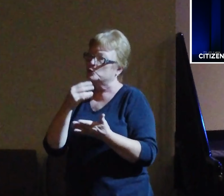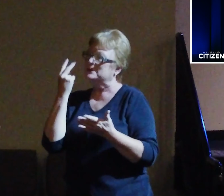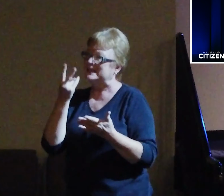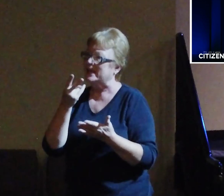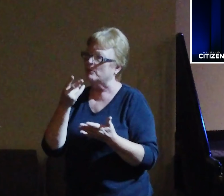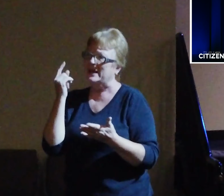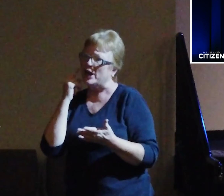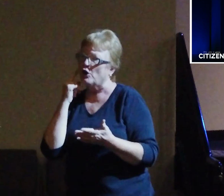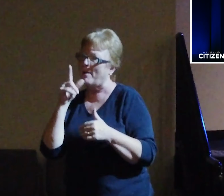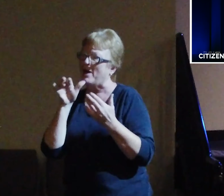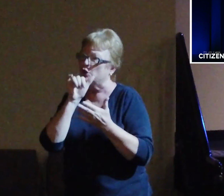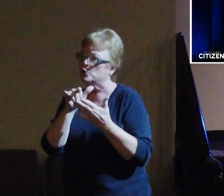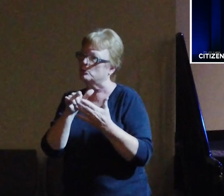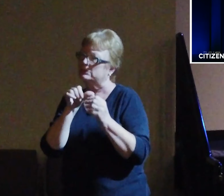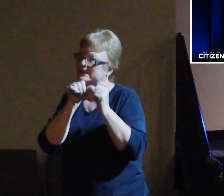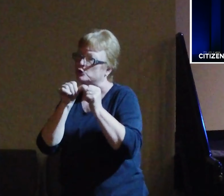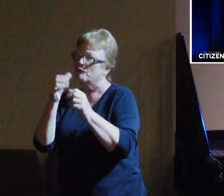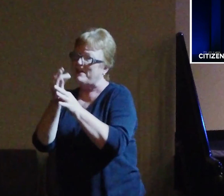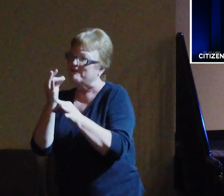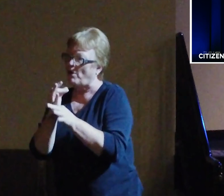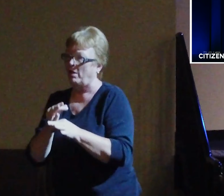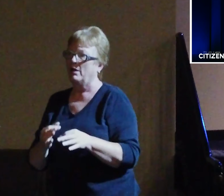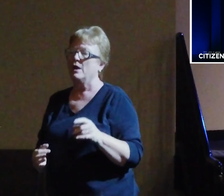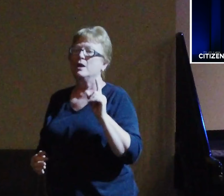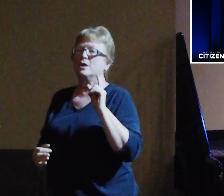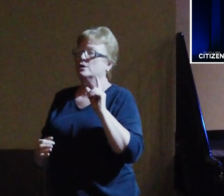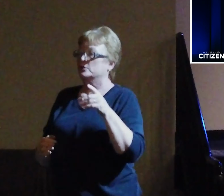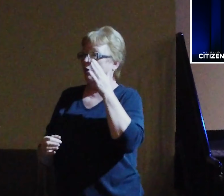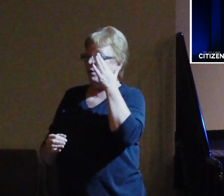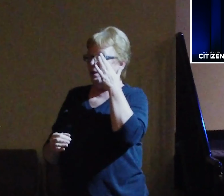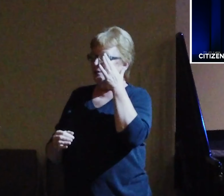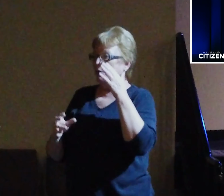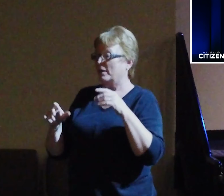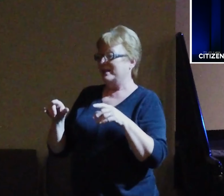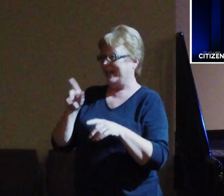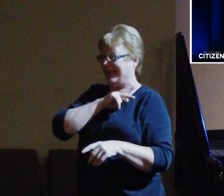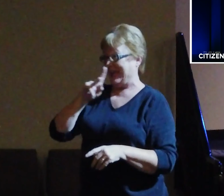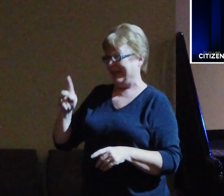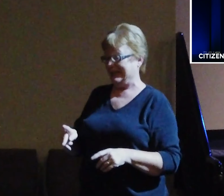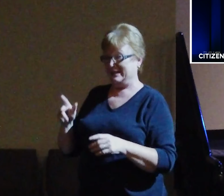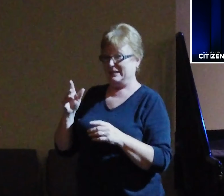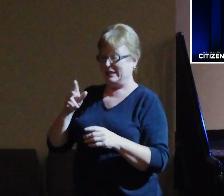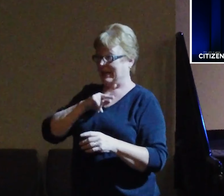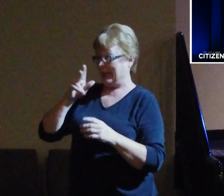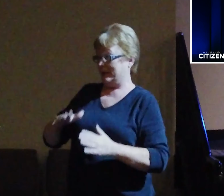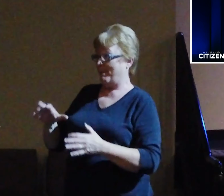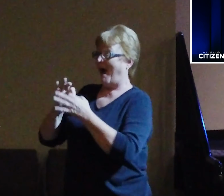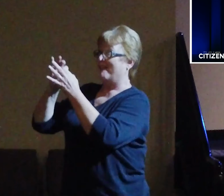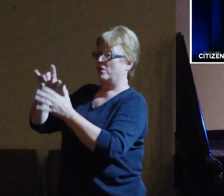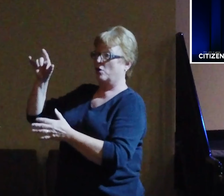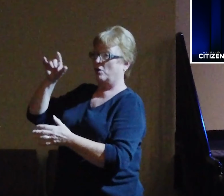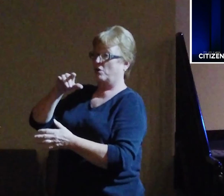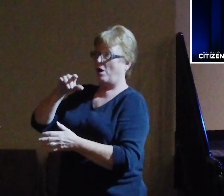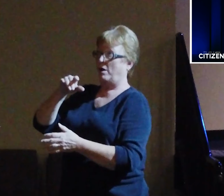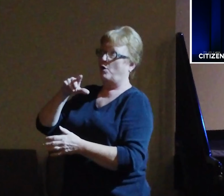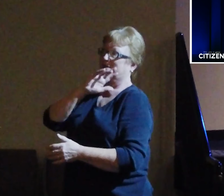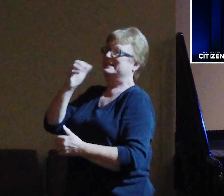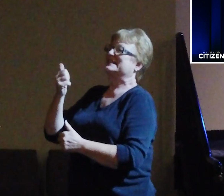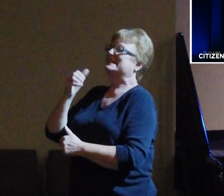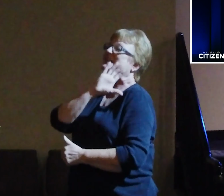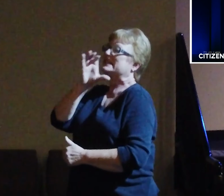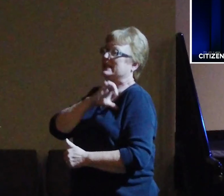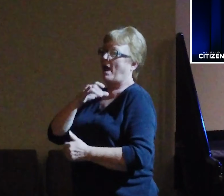So a citizen of the kingdom of Christ, and this is our first point, and it's probably the easiest of all three points. They get more difficult as we